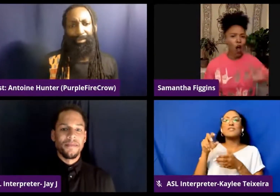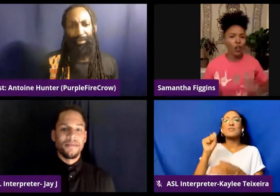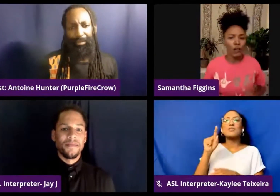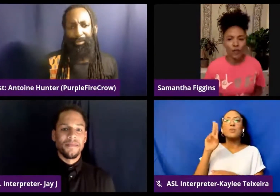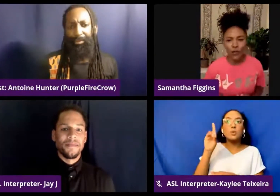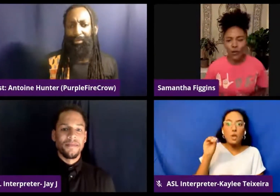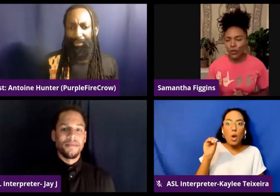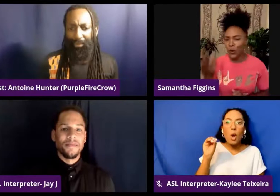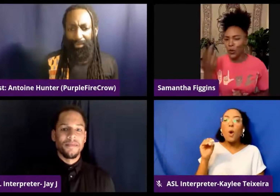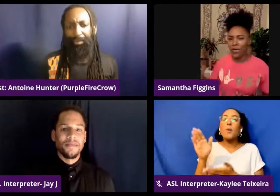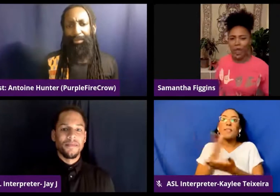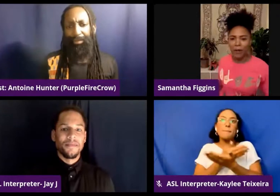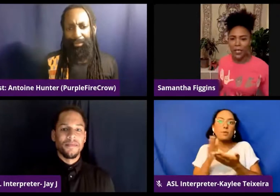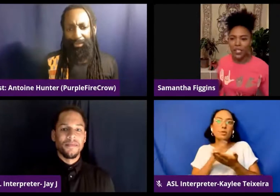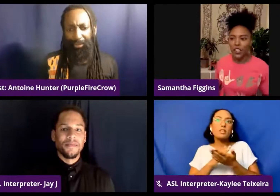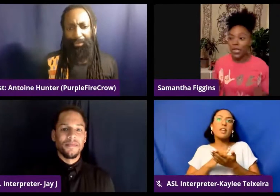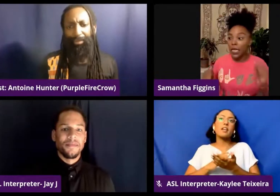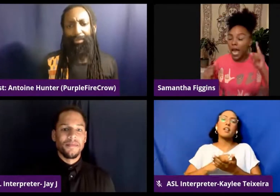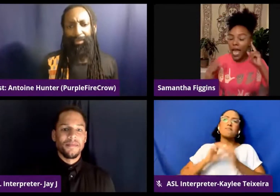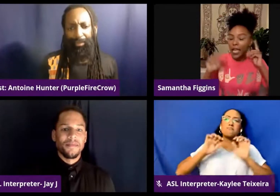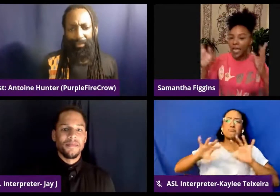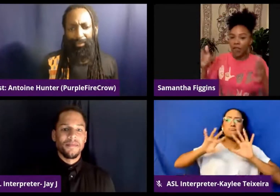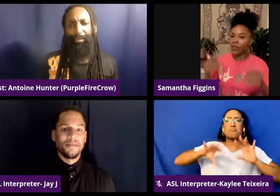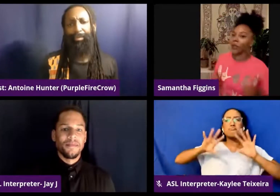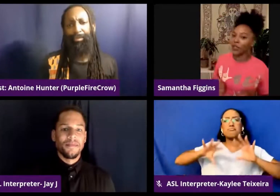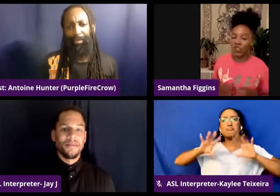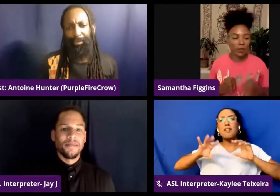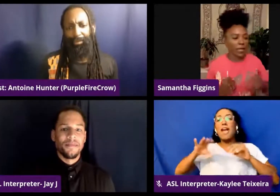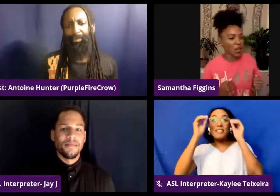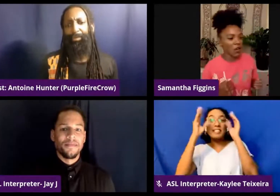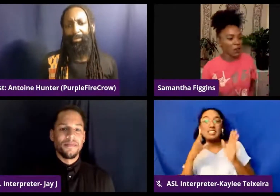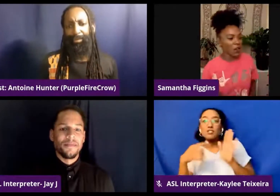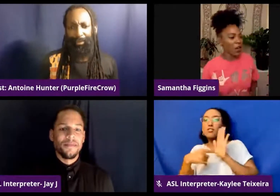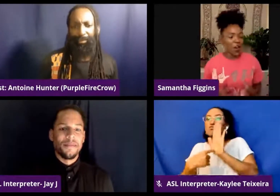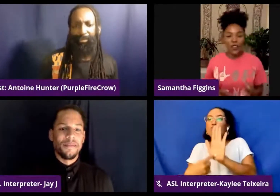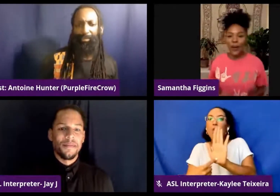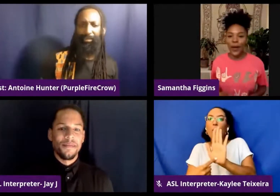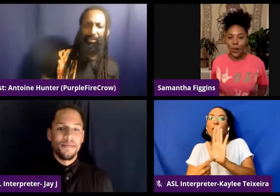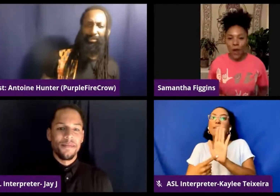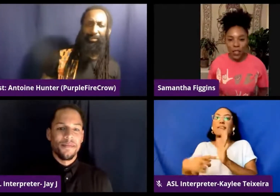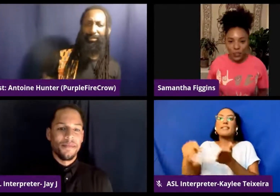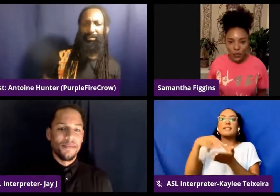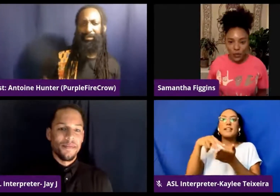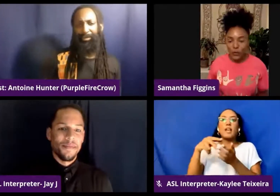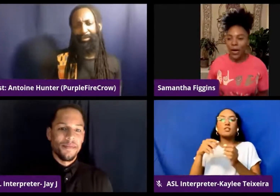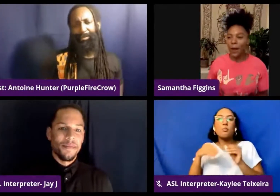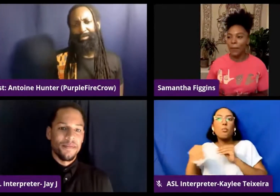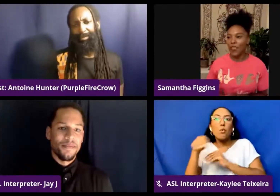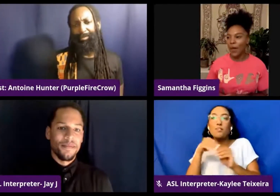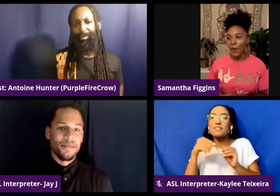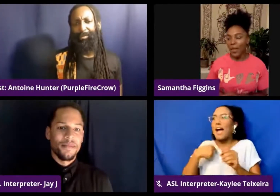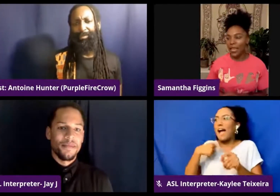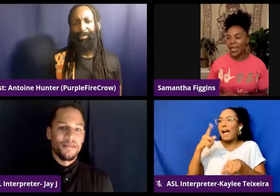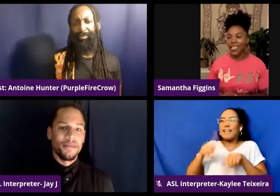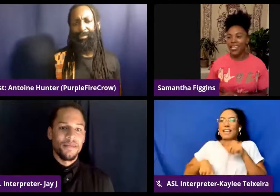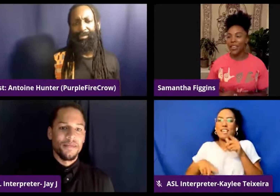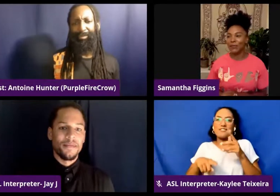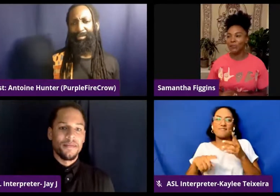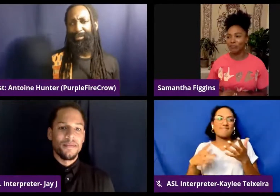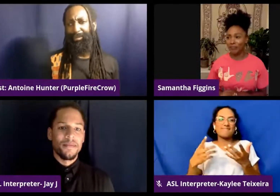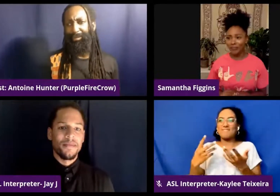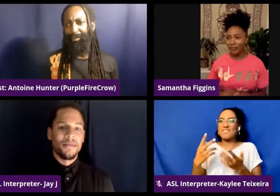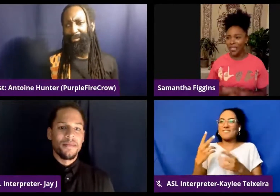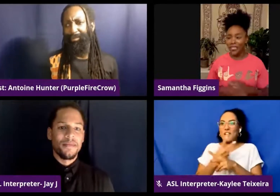is all over the room showing the combination, I can't really position myself the way I want to in that way.